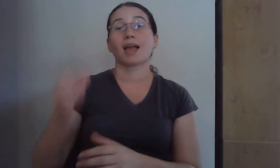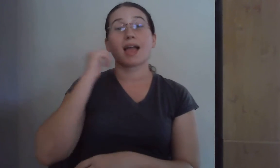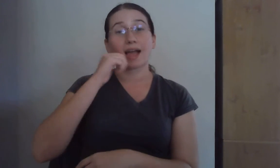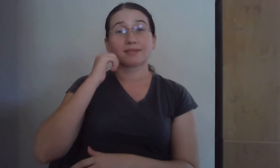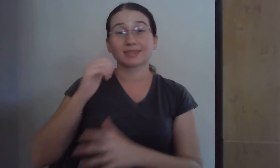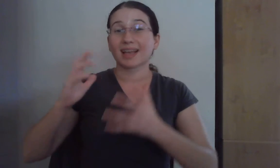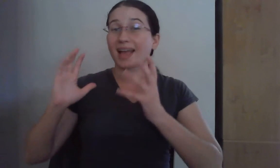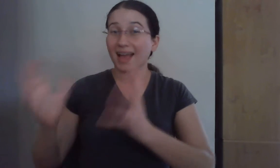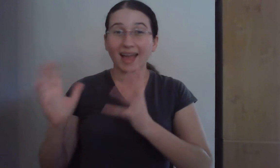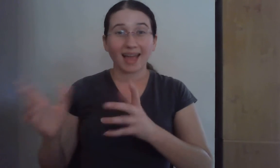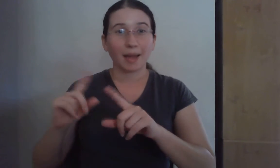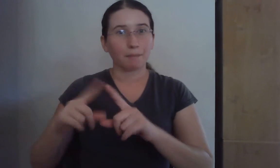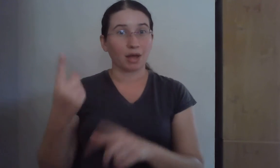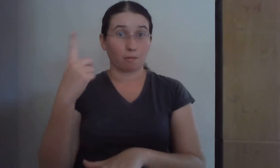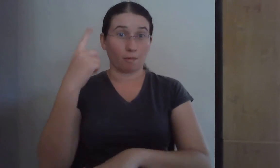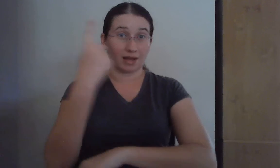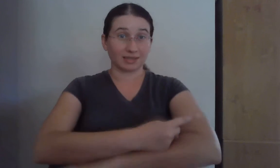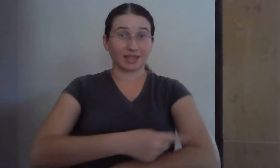a work trip. For 4 days,